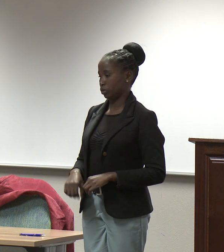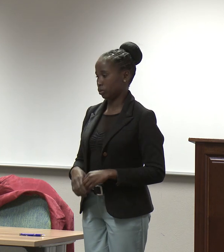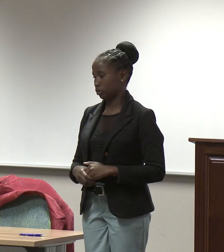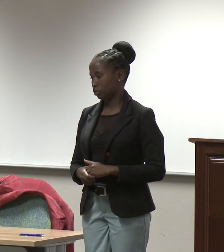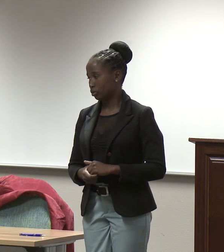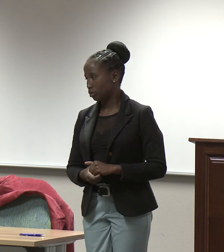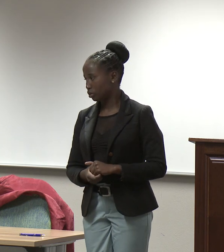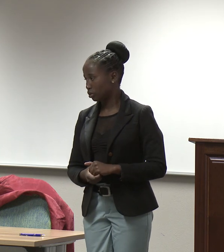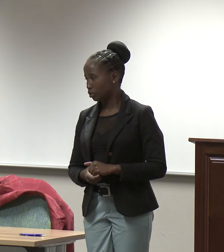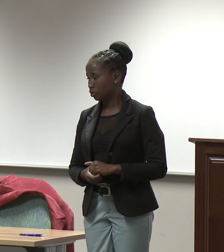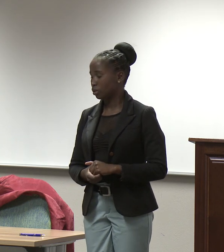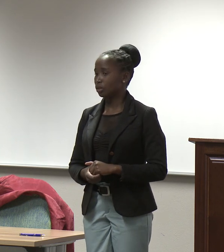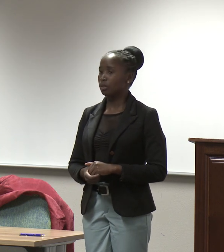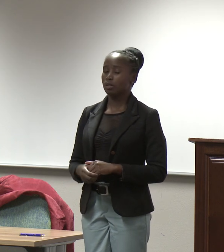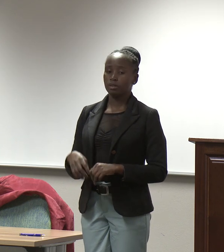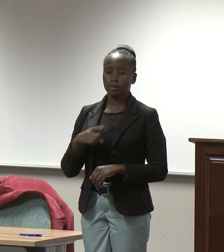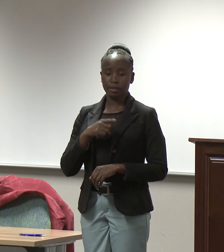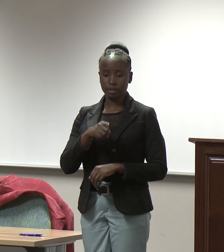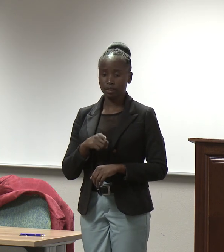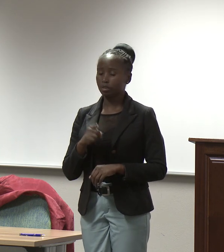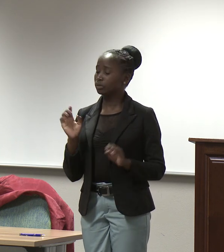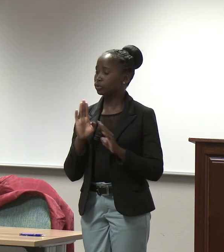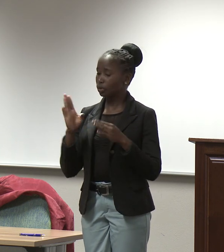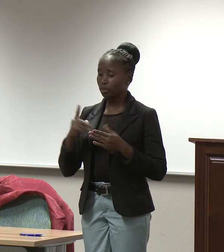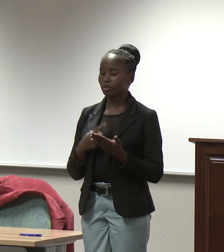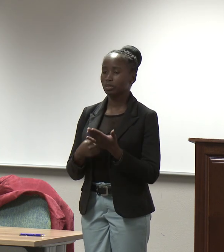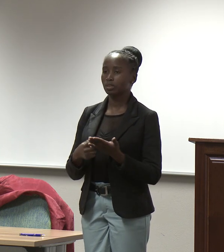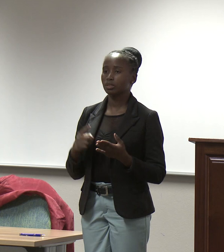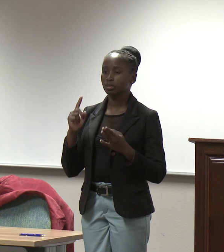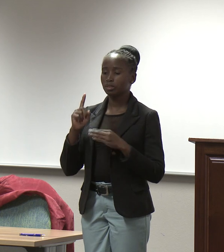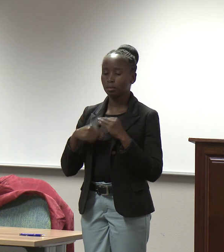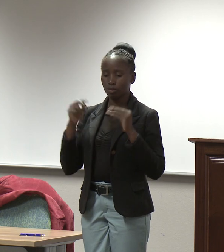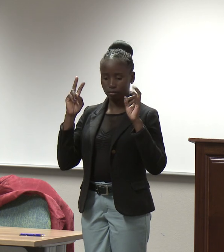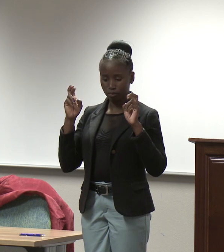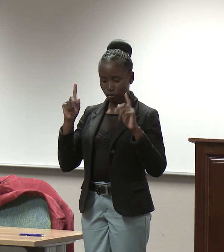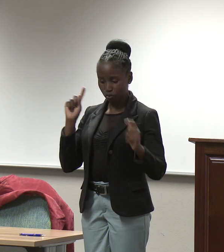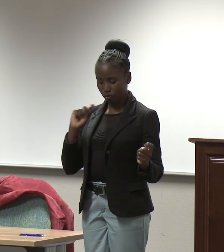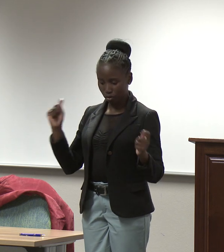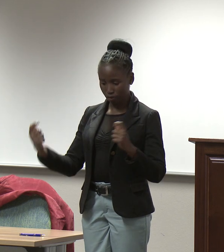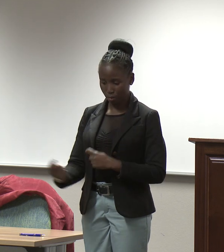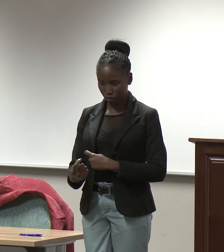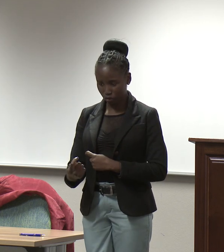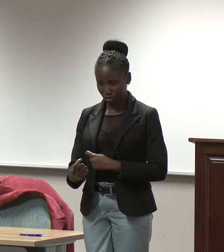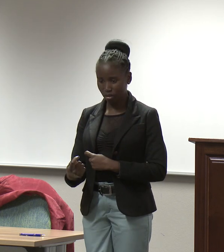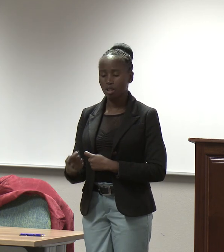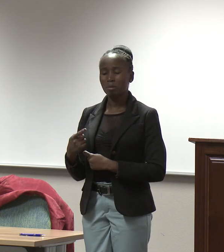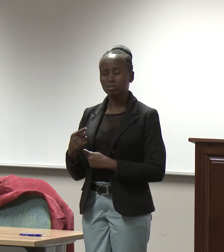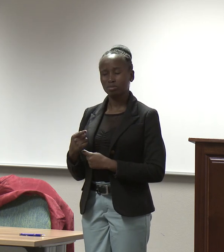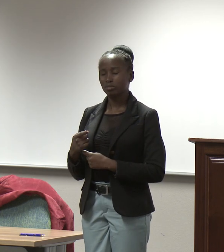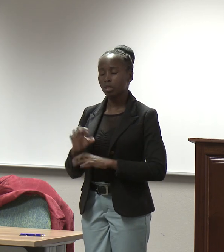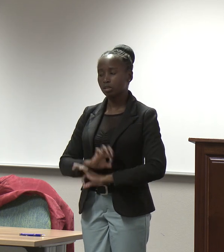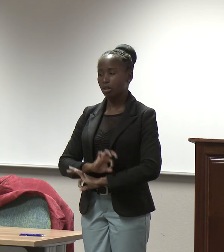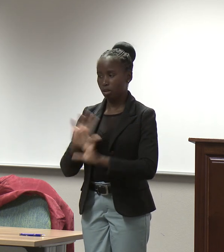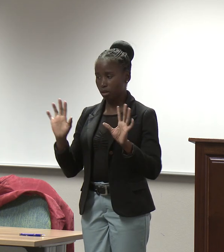a long to discuss this transformation, this opposition. It was very clear